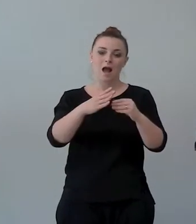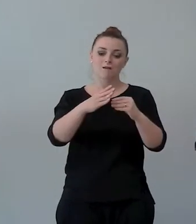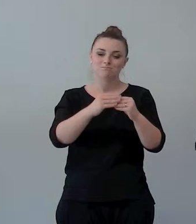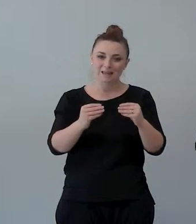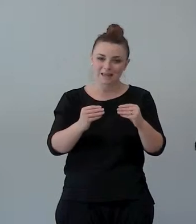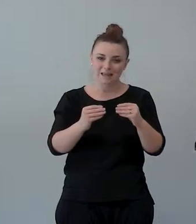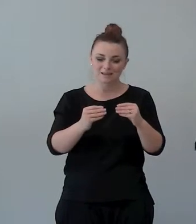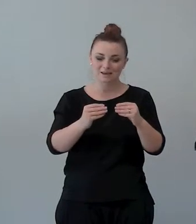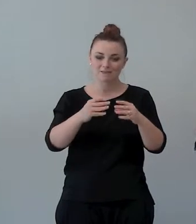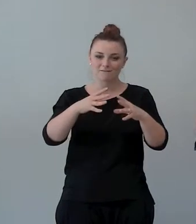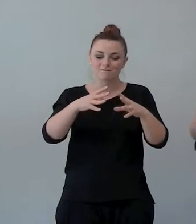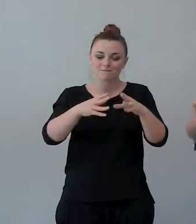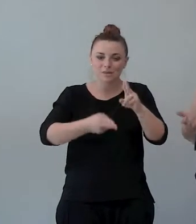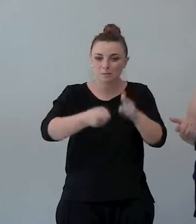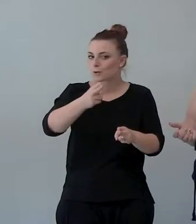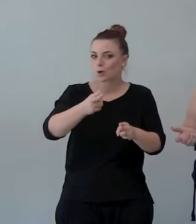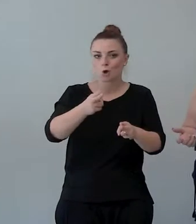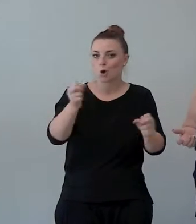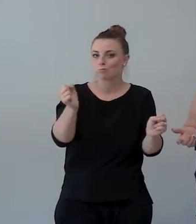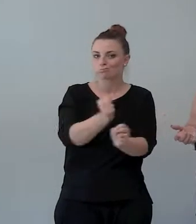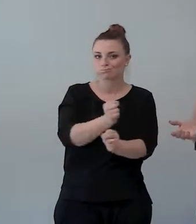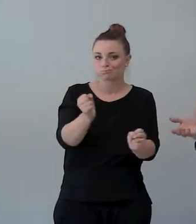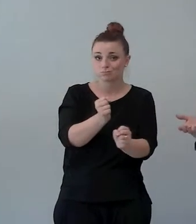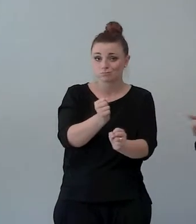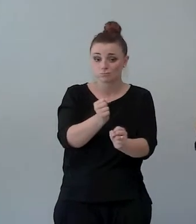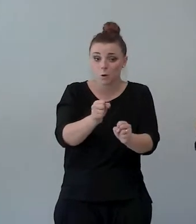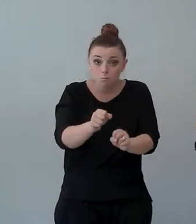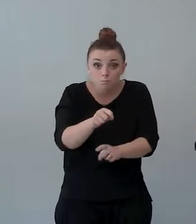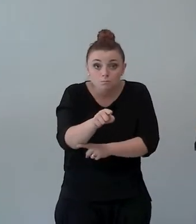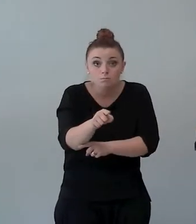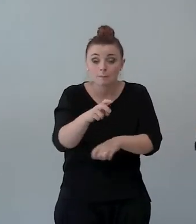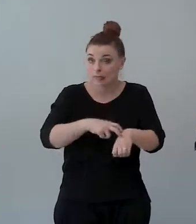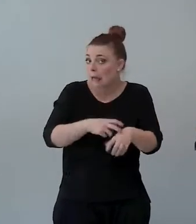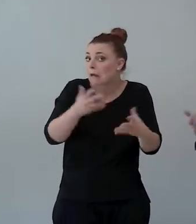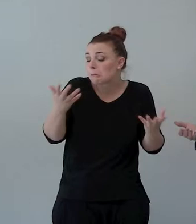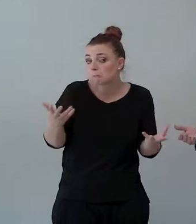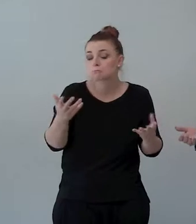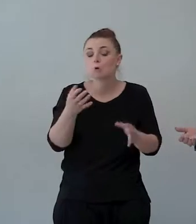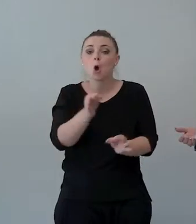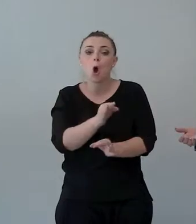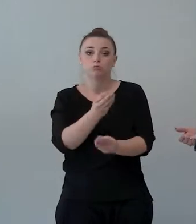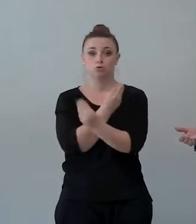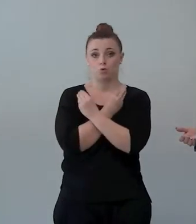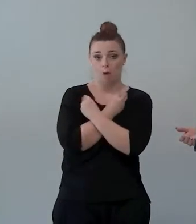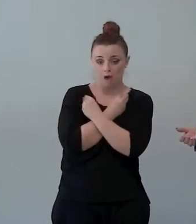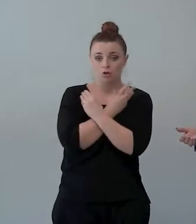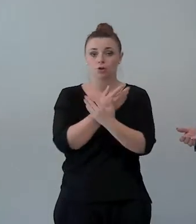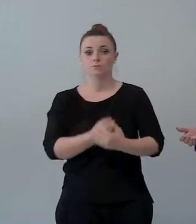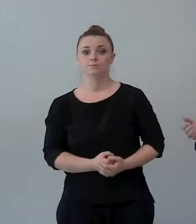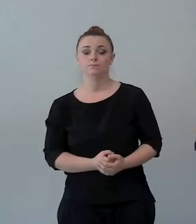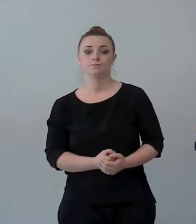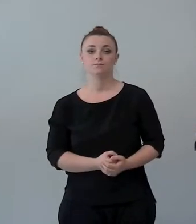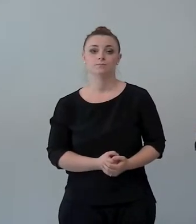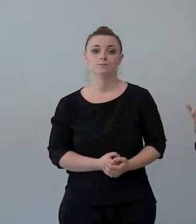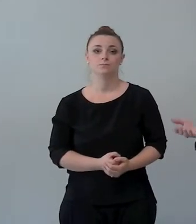you can't do more. Forse sei malato. Maybe you're ill. O sei disoccupato. Or you're